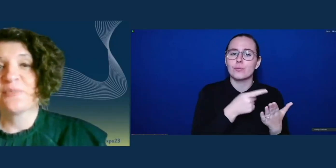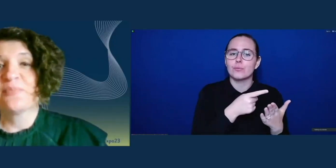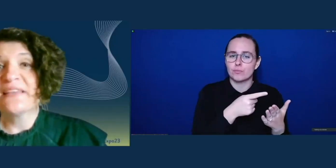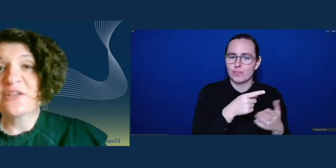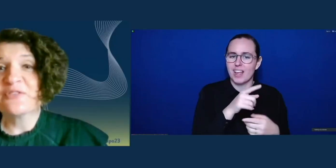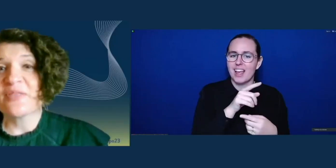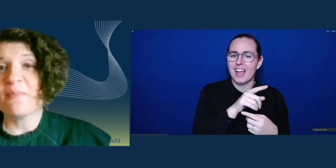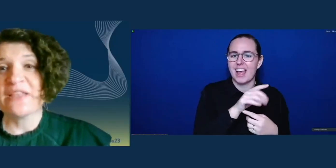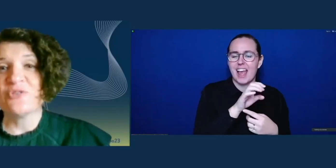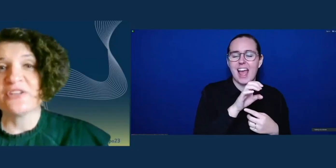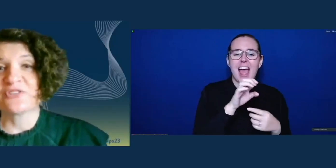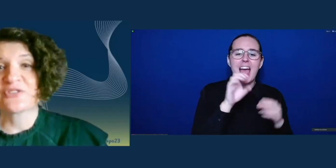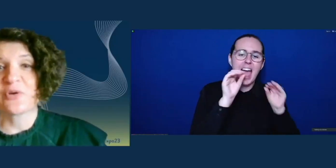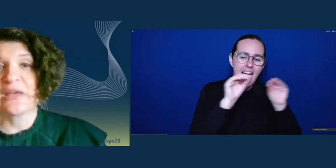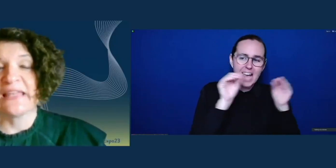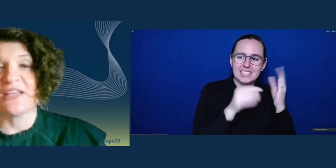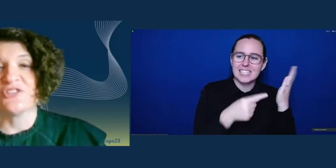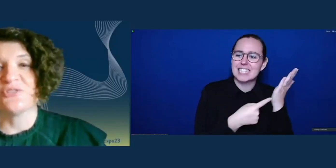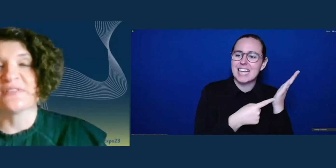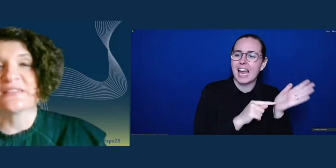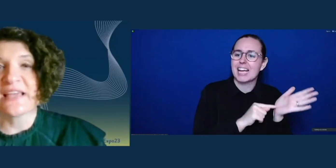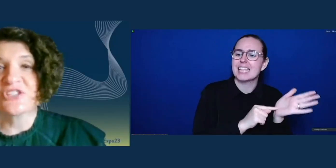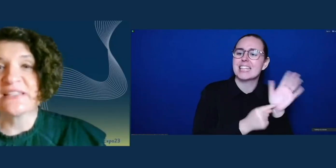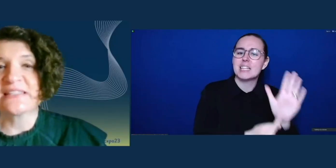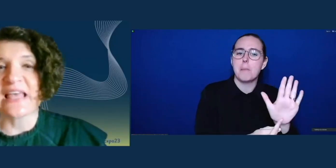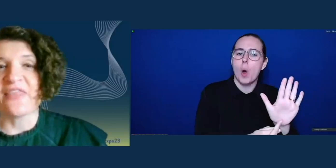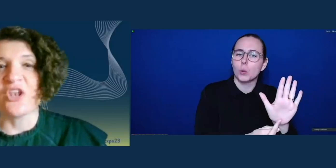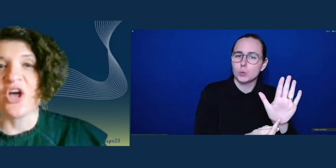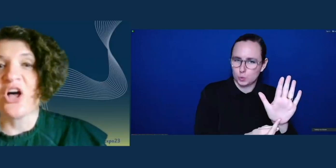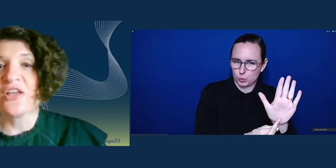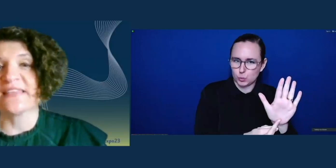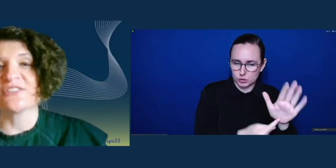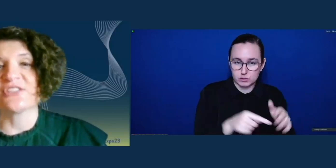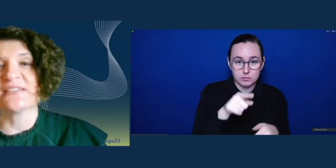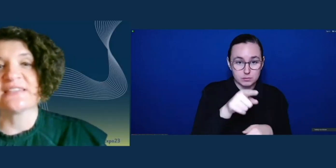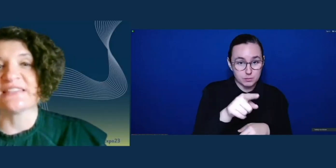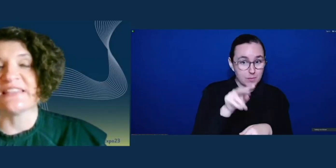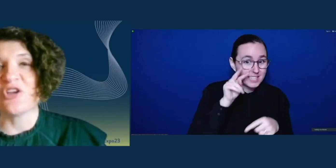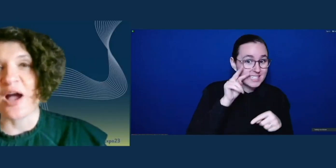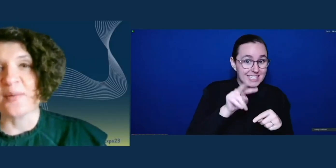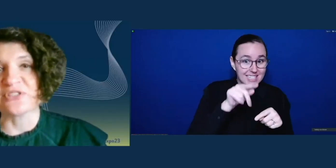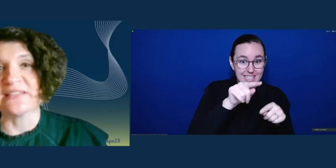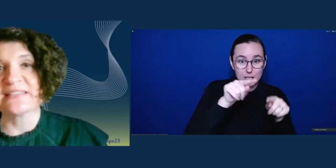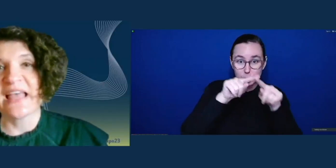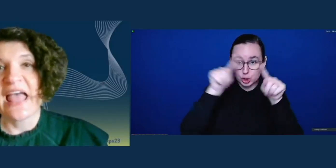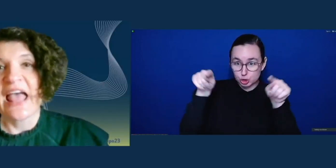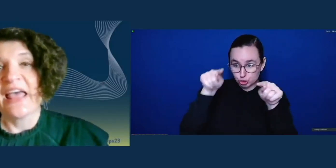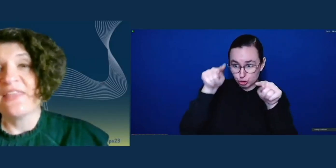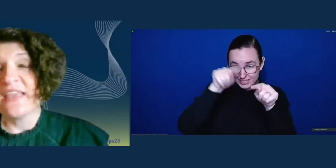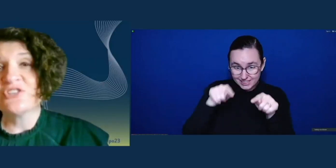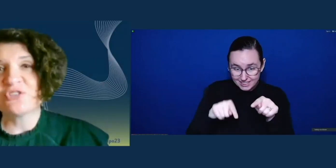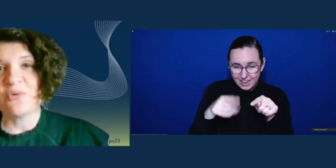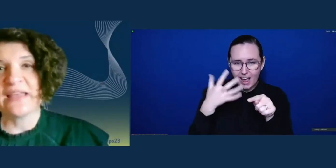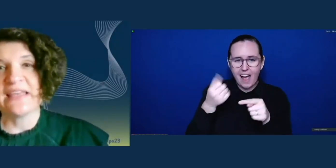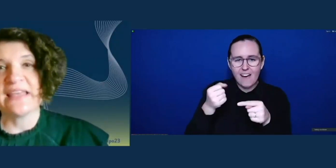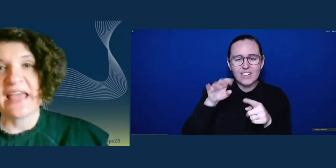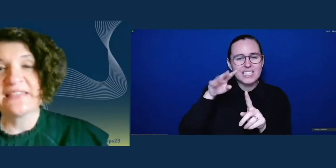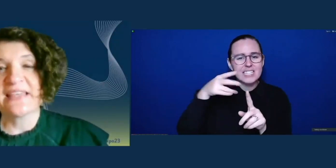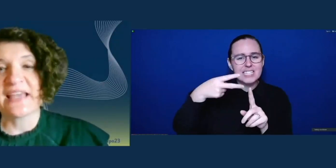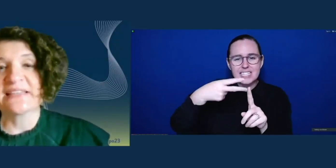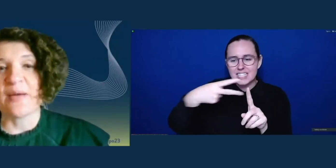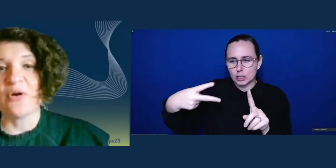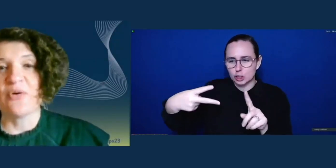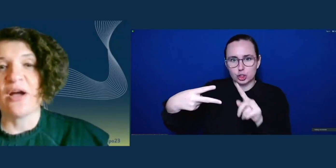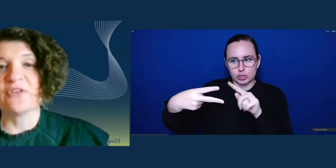So please go to the menu on your screen and choose sessions and then all sessions to see your options, and then join an